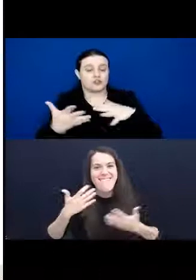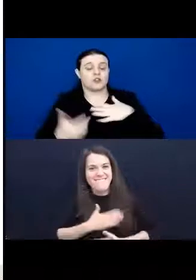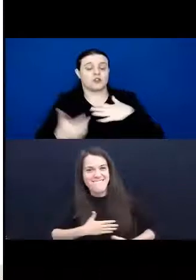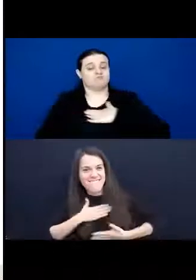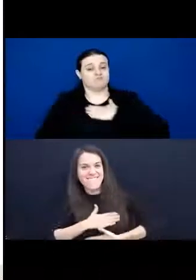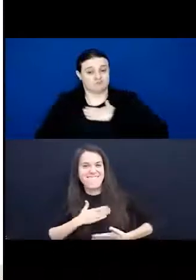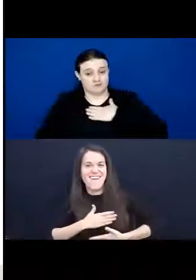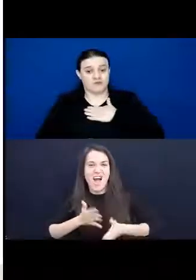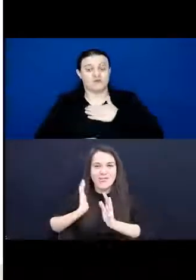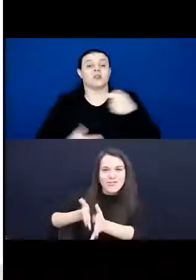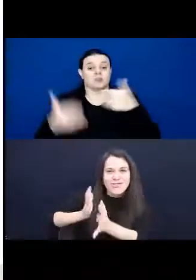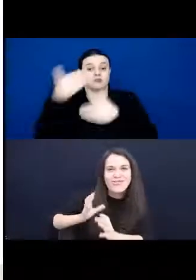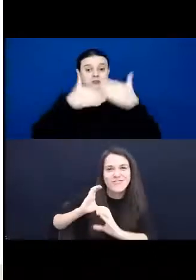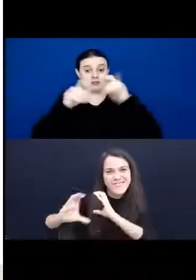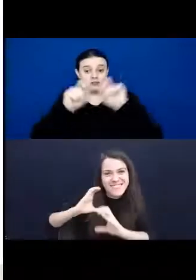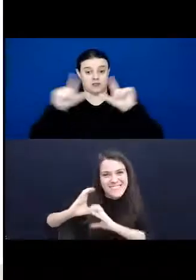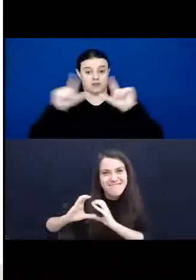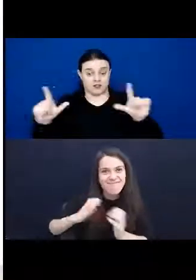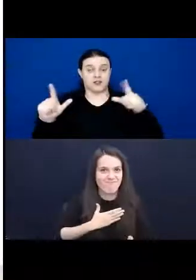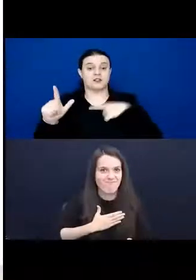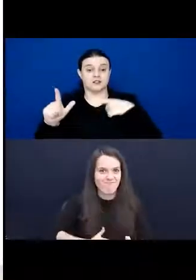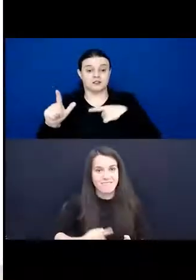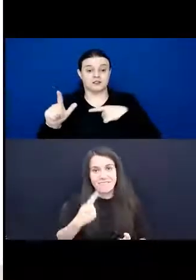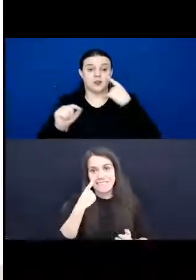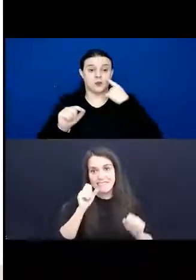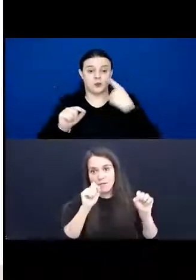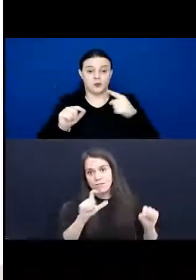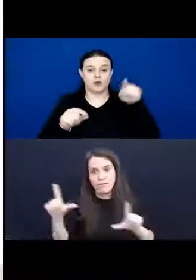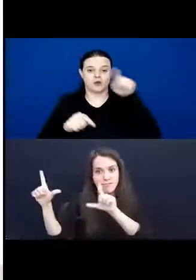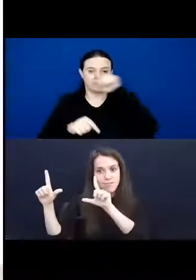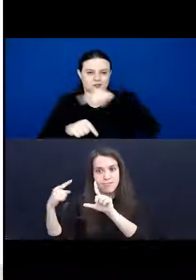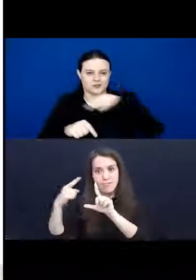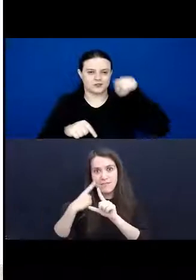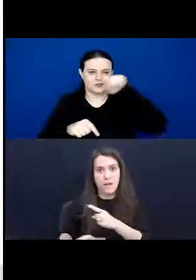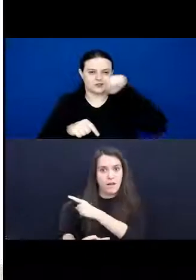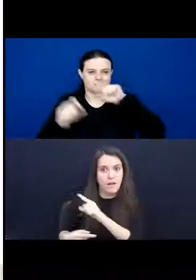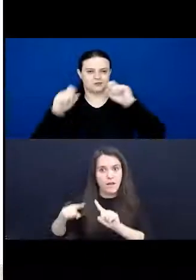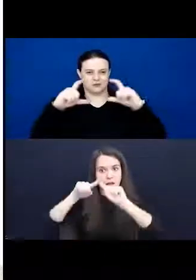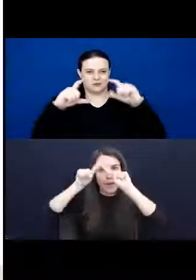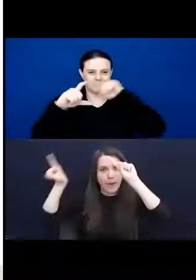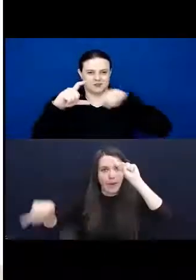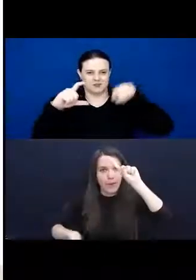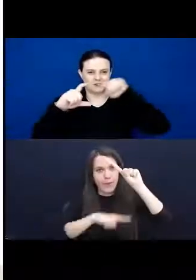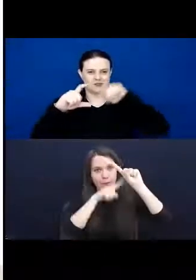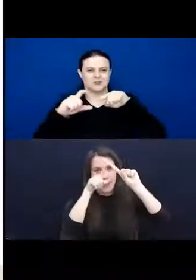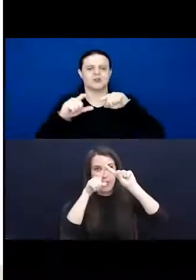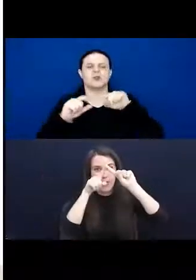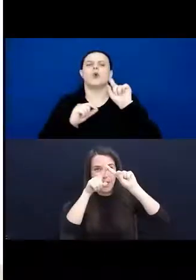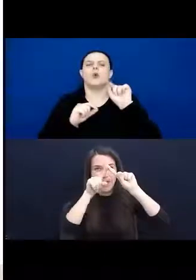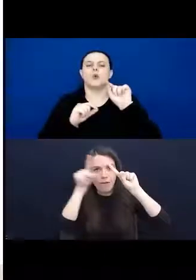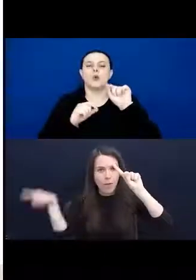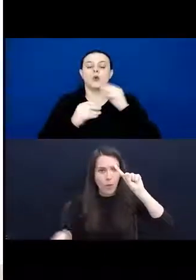this slide, I show a flow chart illustrating how the